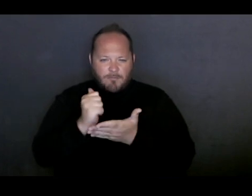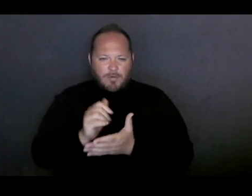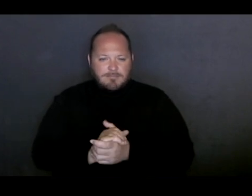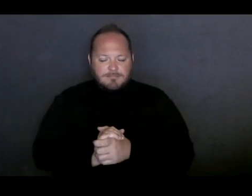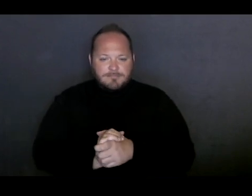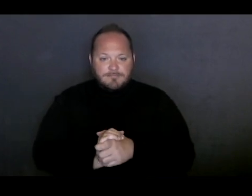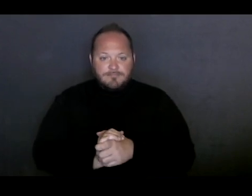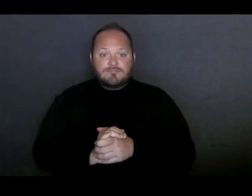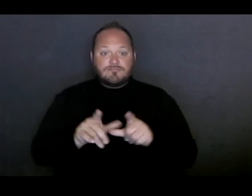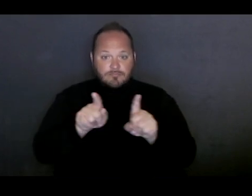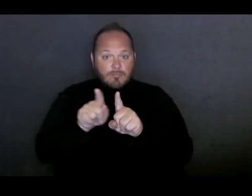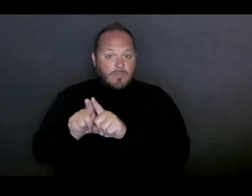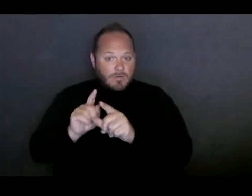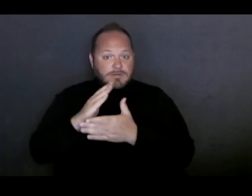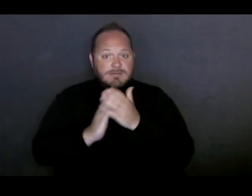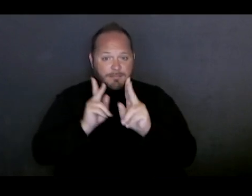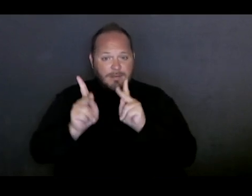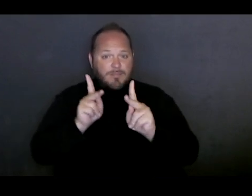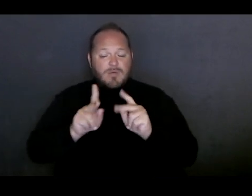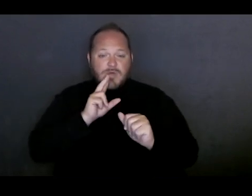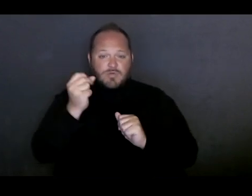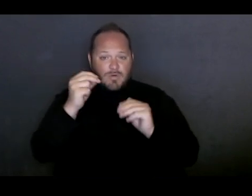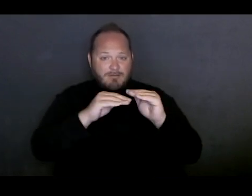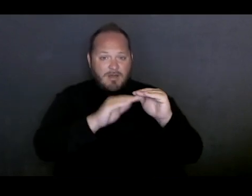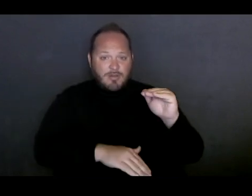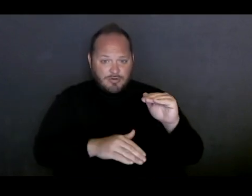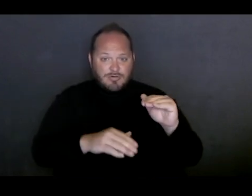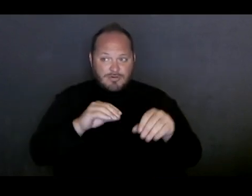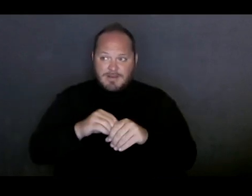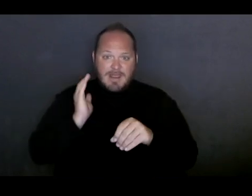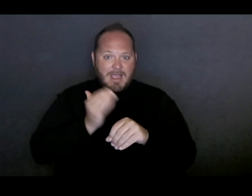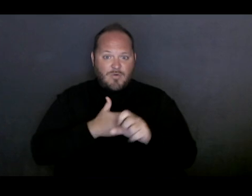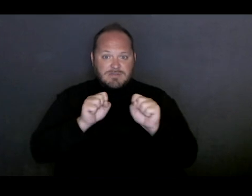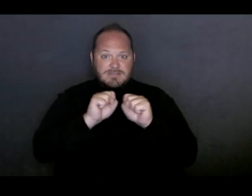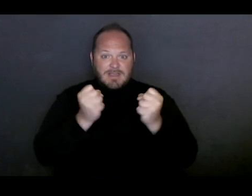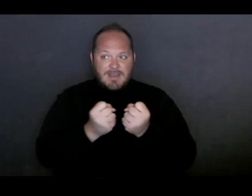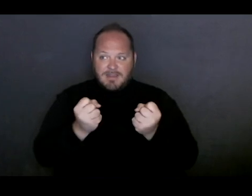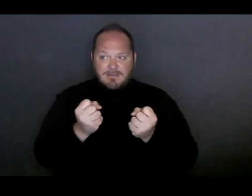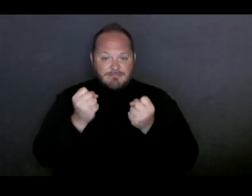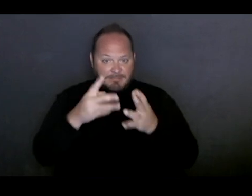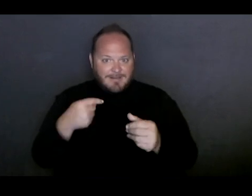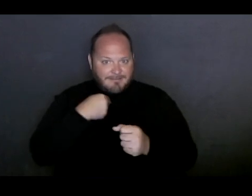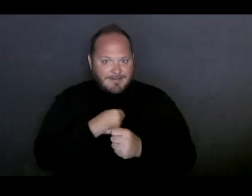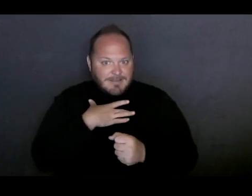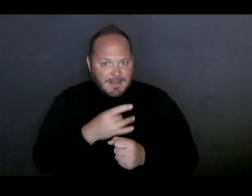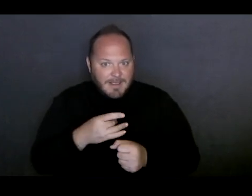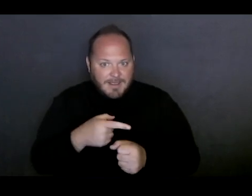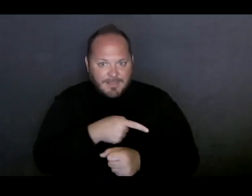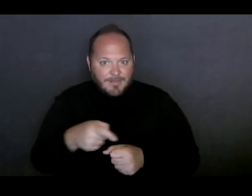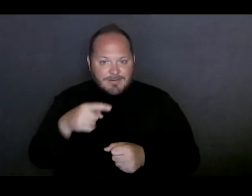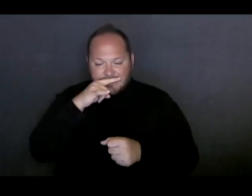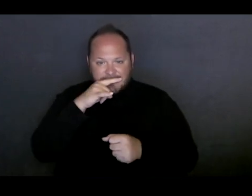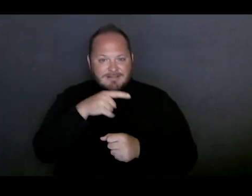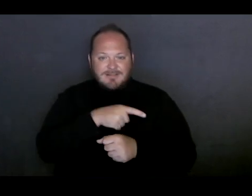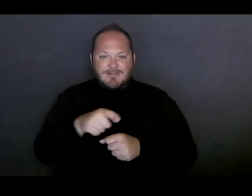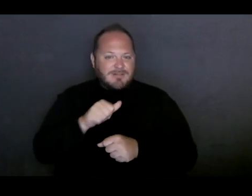in our society, who many of us like, who are not yet eligible to get vaccinated. And I understand that we